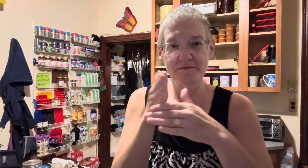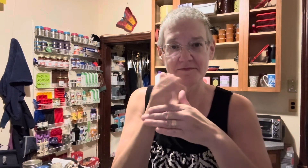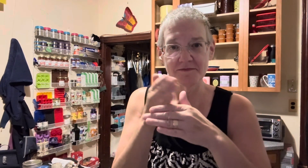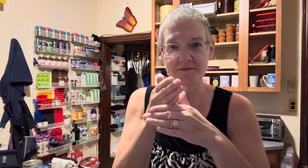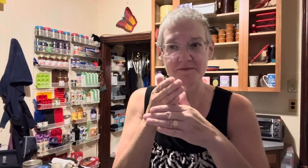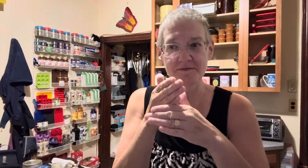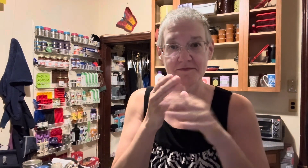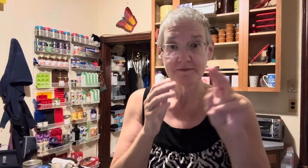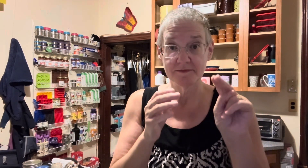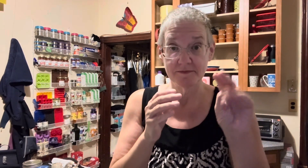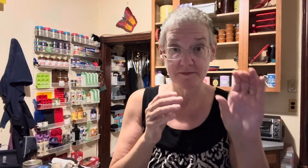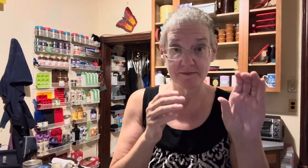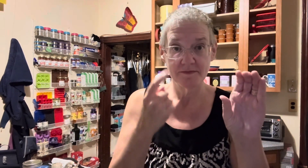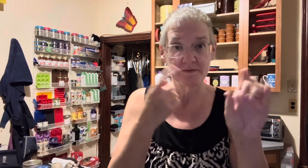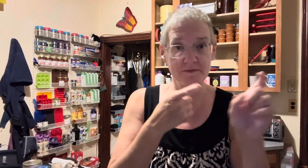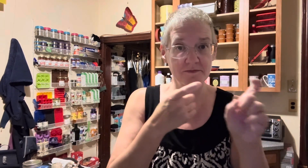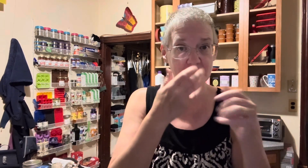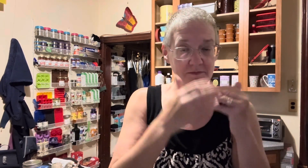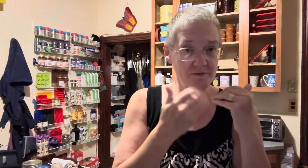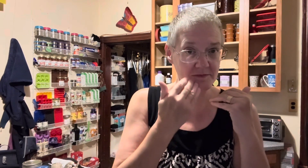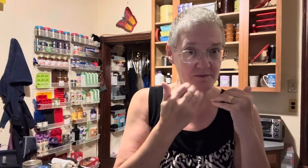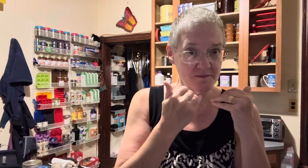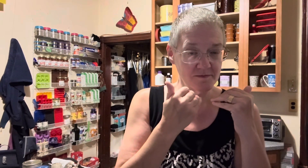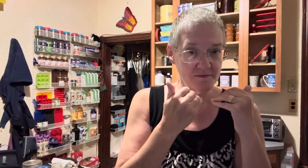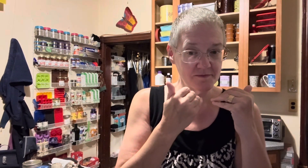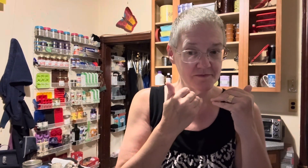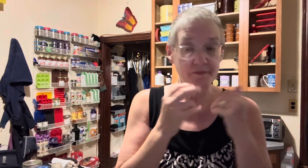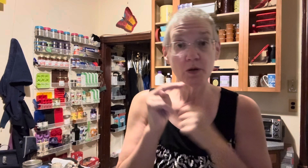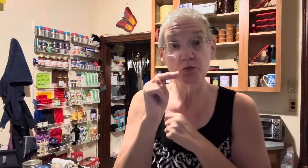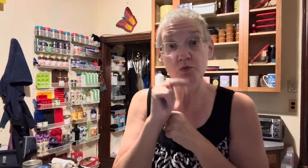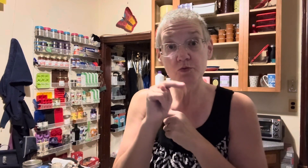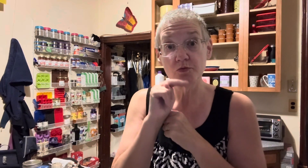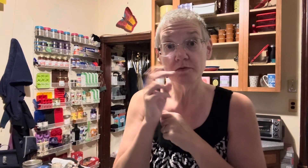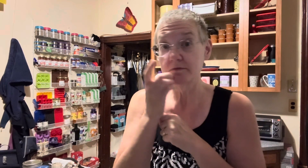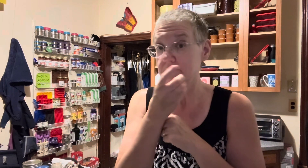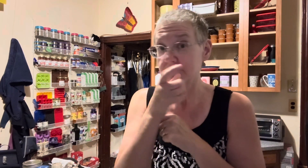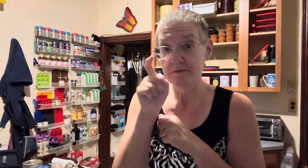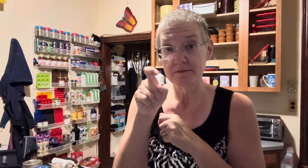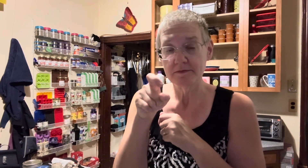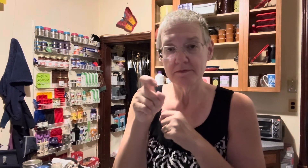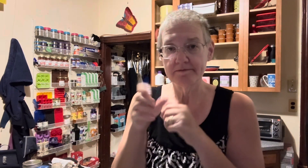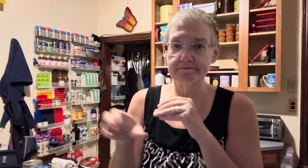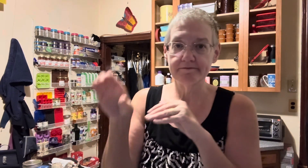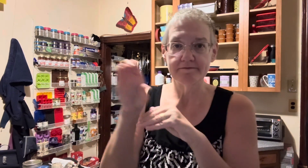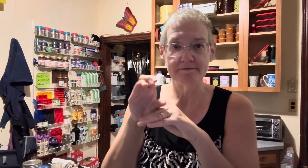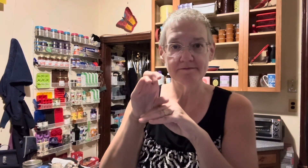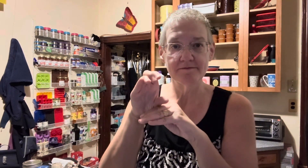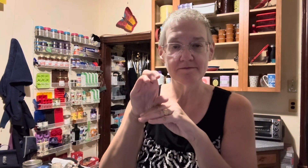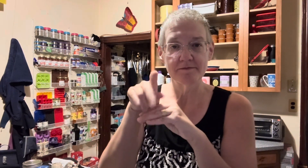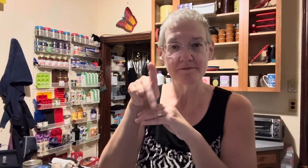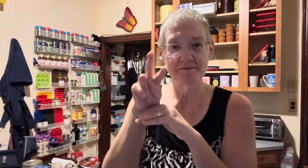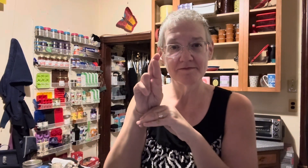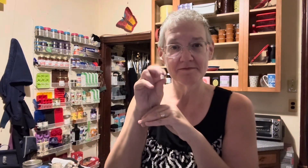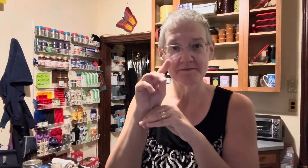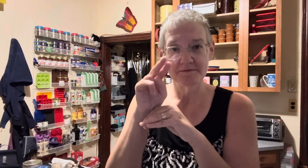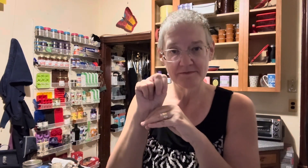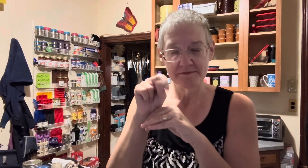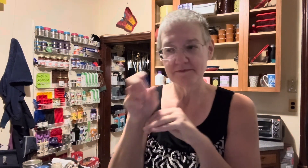Because we have to balance net carbs for blood sugar, nutrition for Dale, his added protein that he